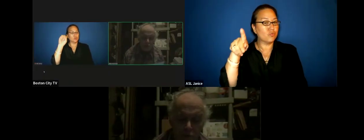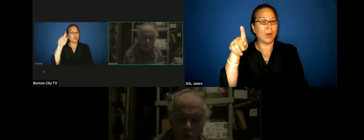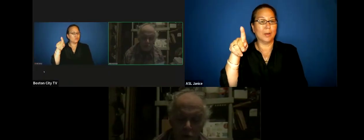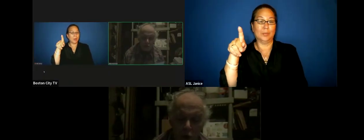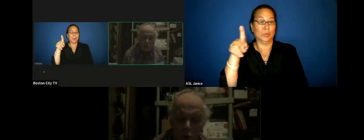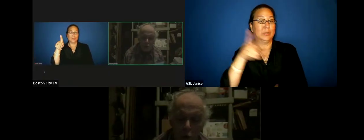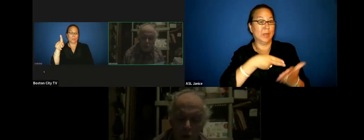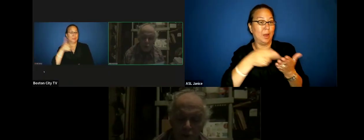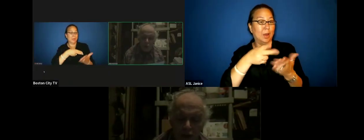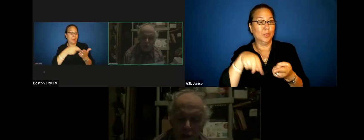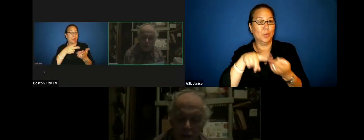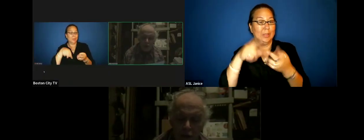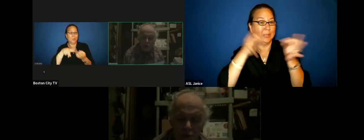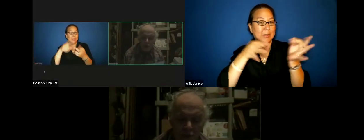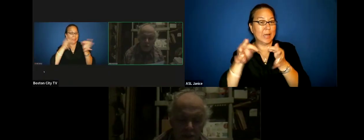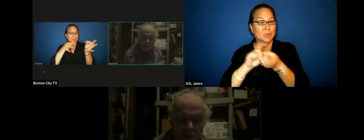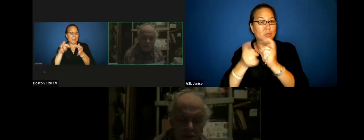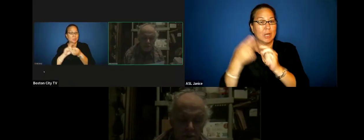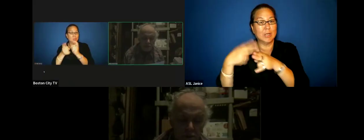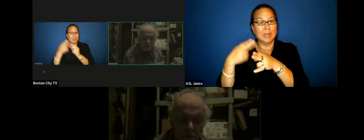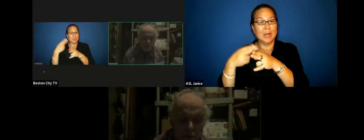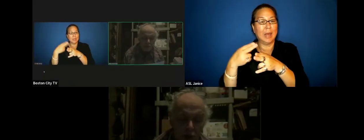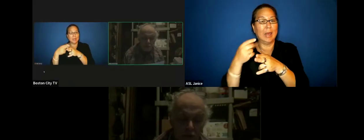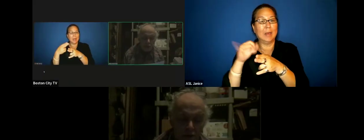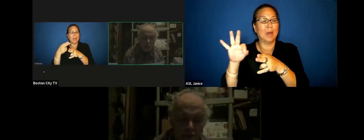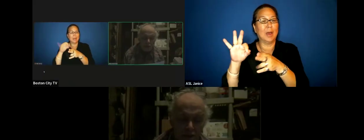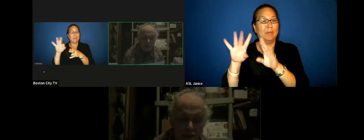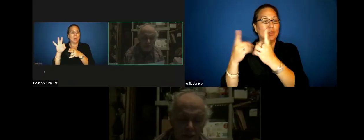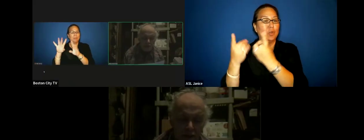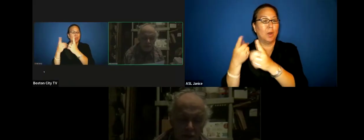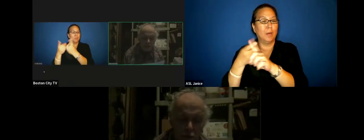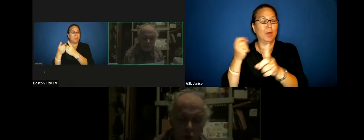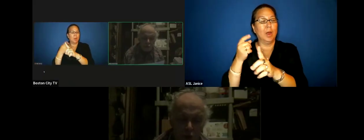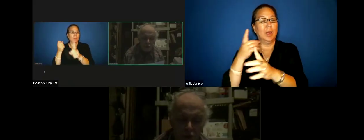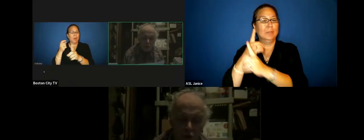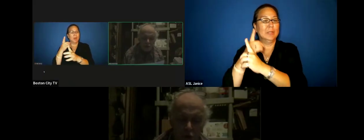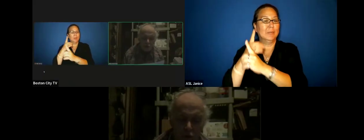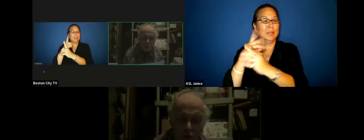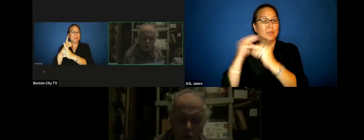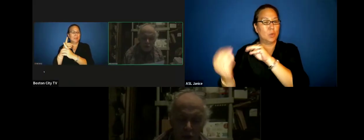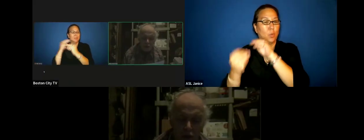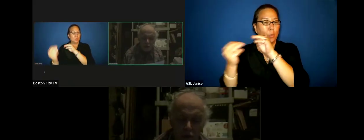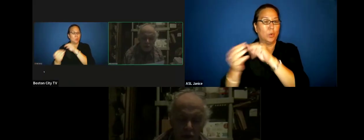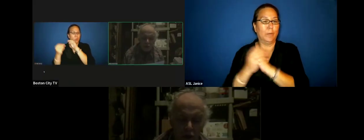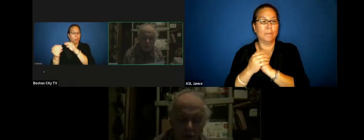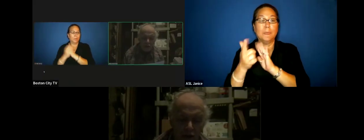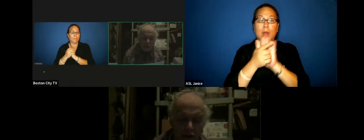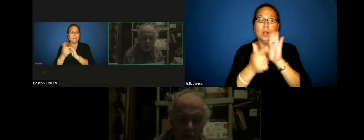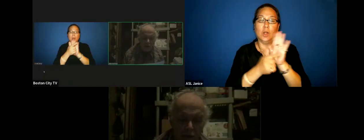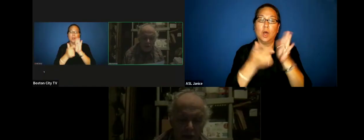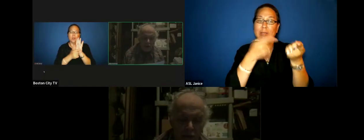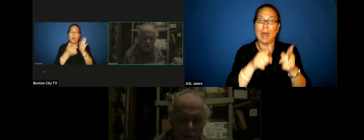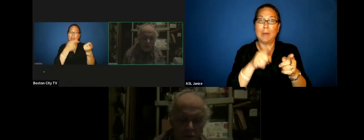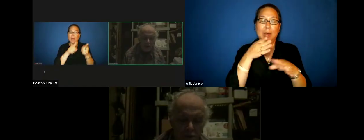war. Wars are happening overseas. Meanwhile, he is escalating his wars at home, including on